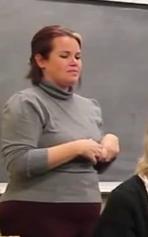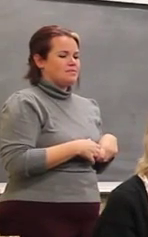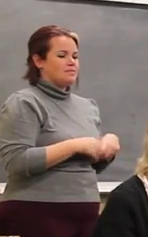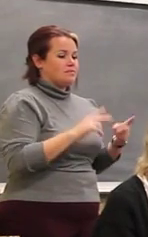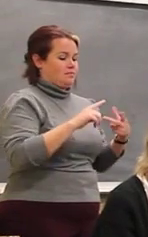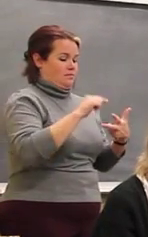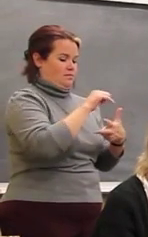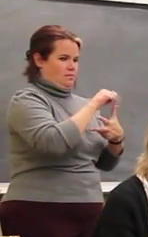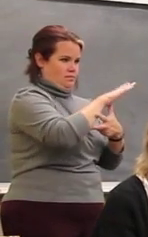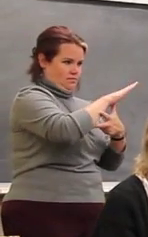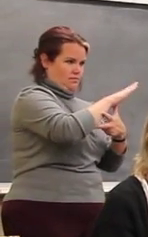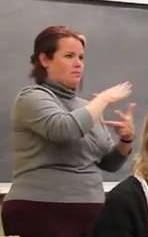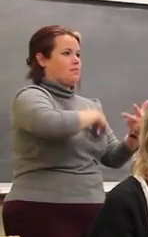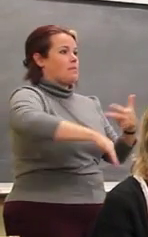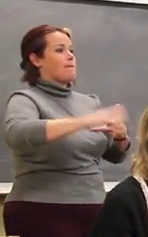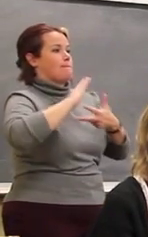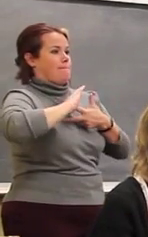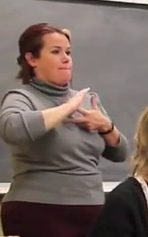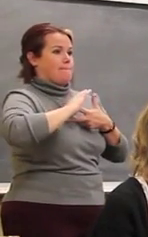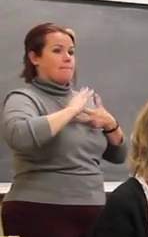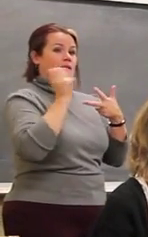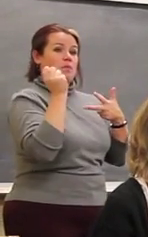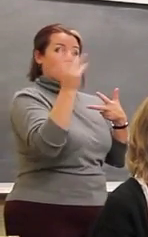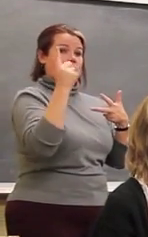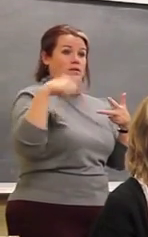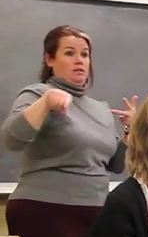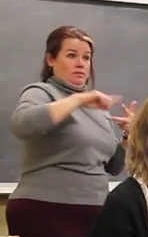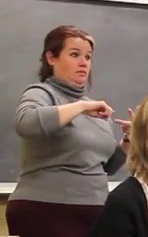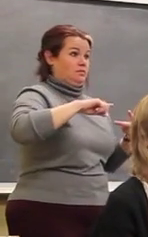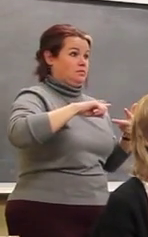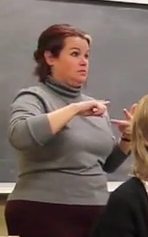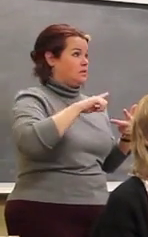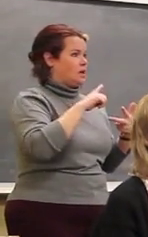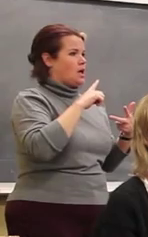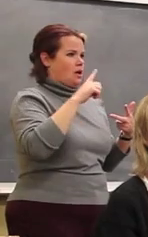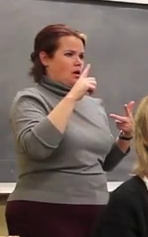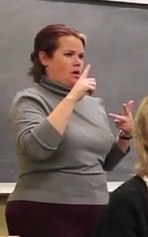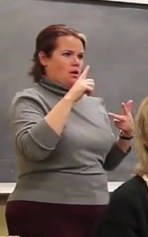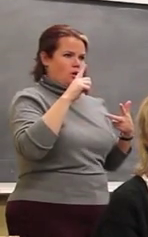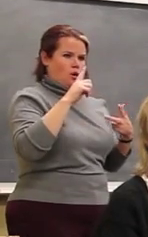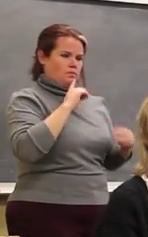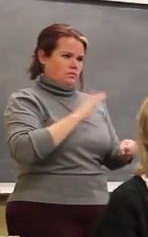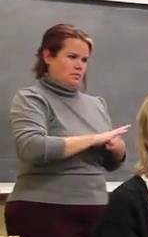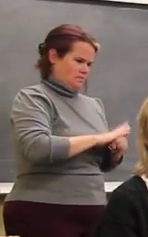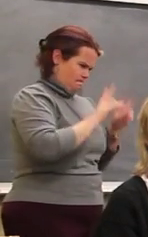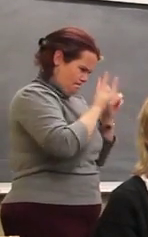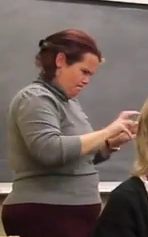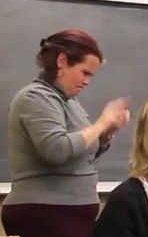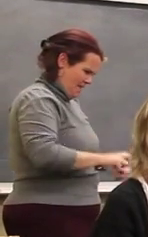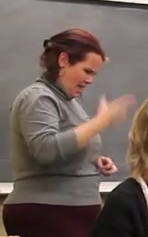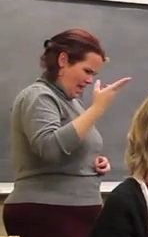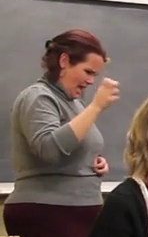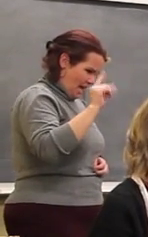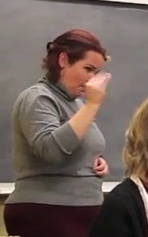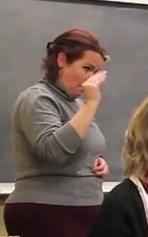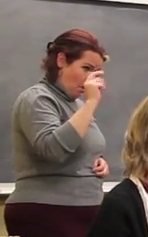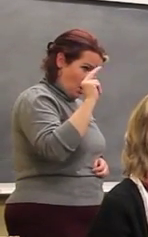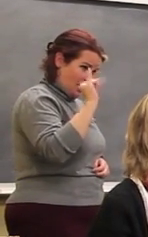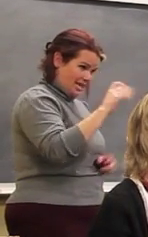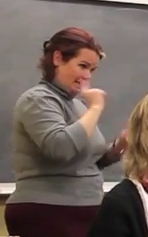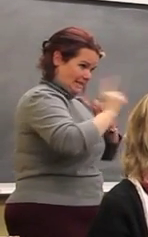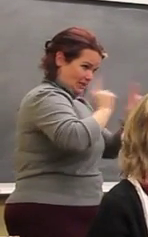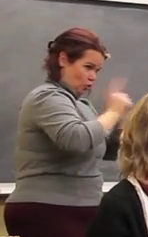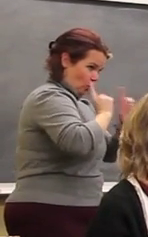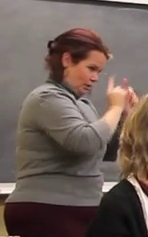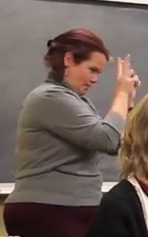there's a lot of us in the room who have devoted ourselves to analyzing hegemonic discourses and deconstructing them.